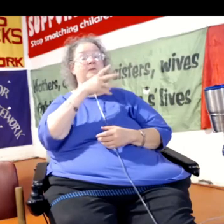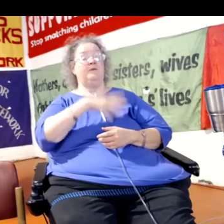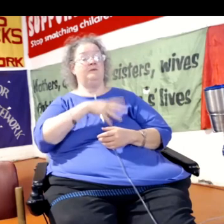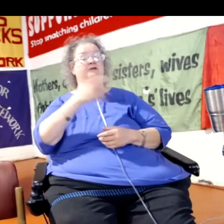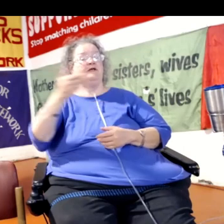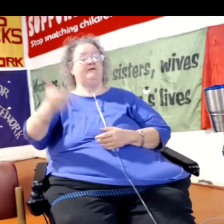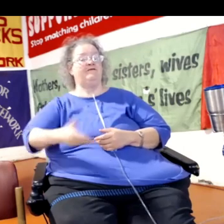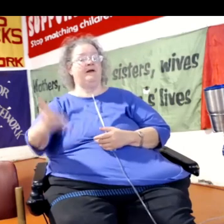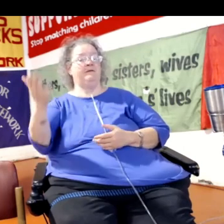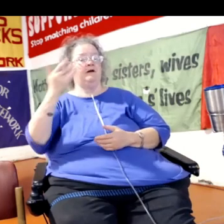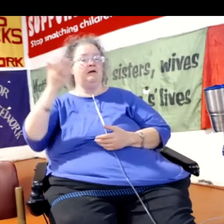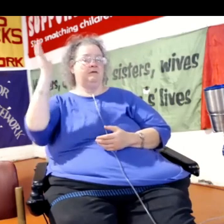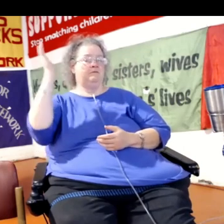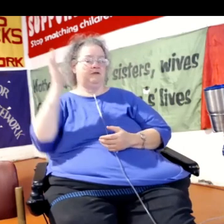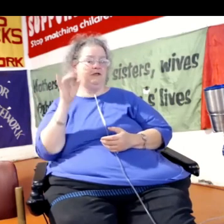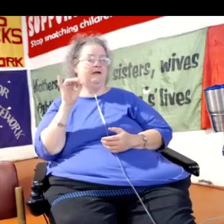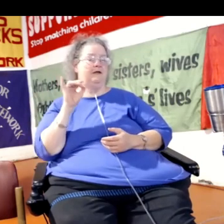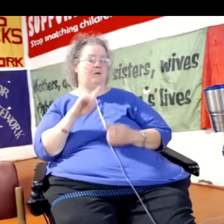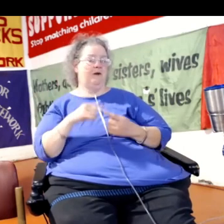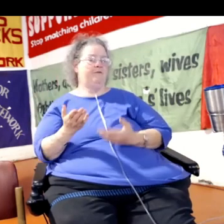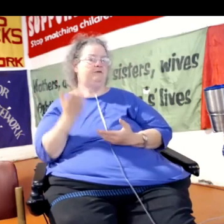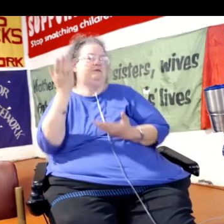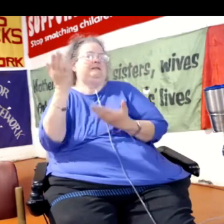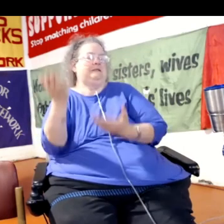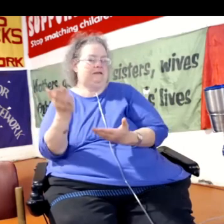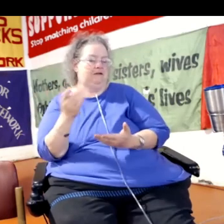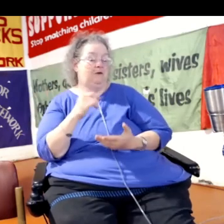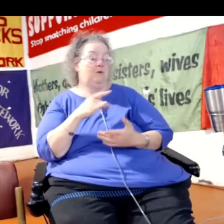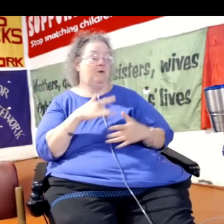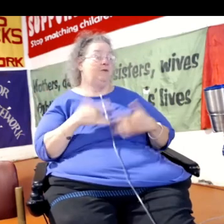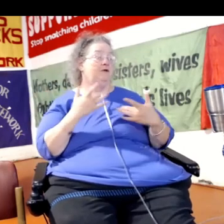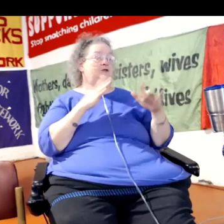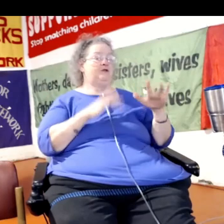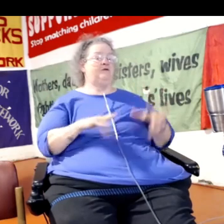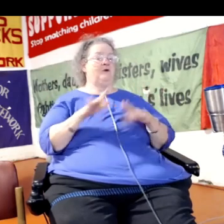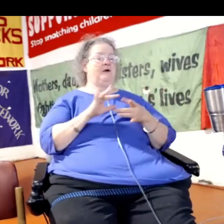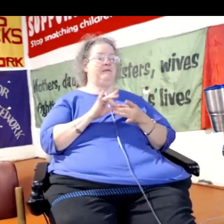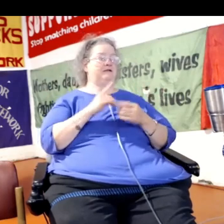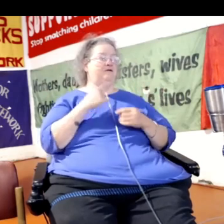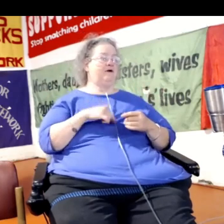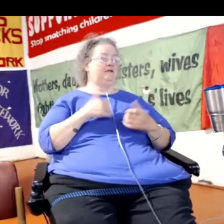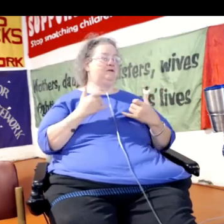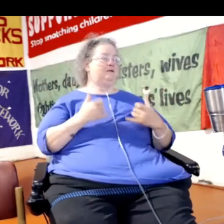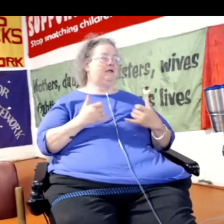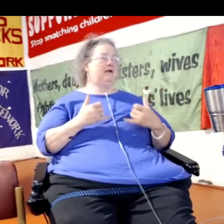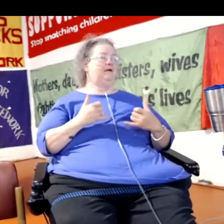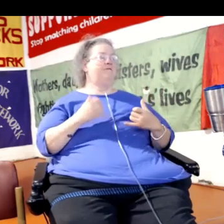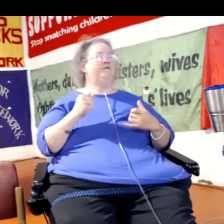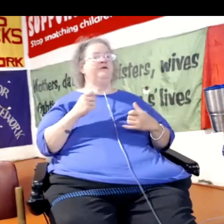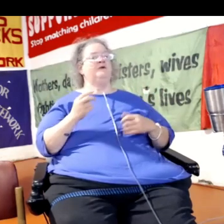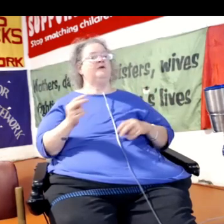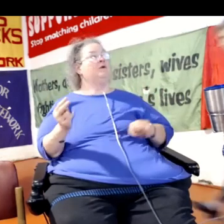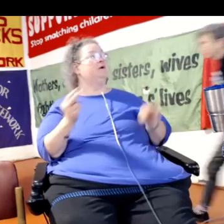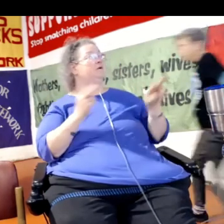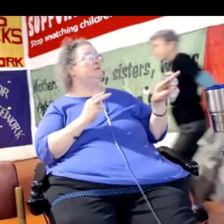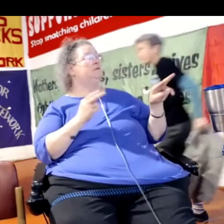So let us go now. She was thrilled to be able to record a message for us today. So let us go now to